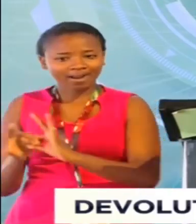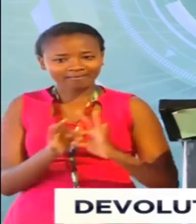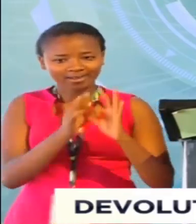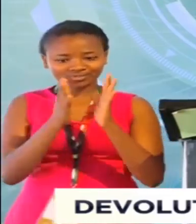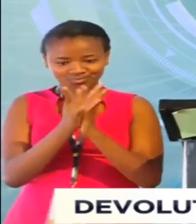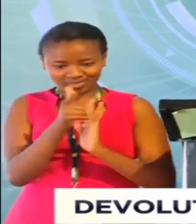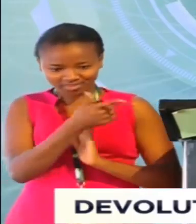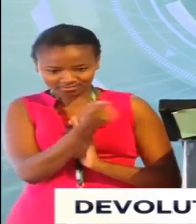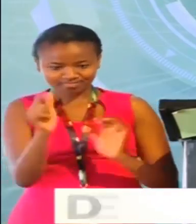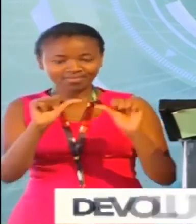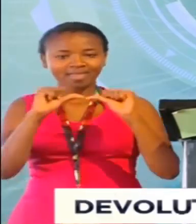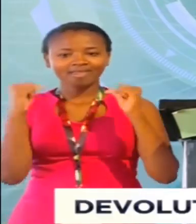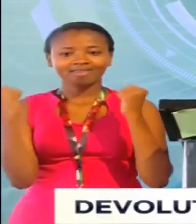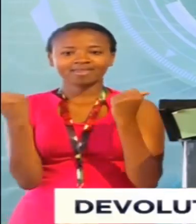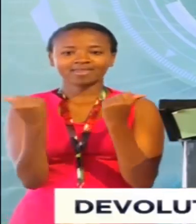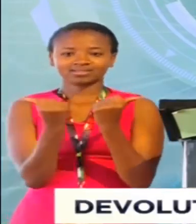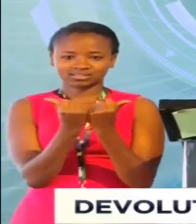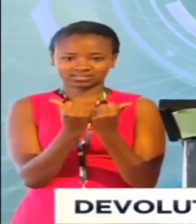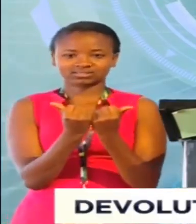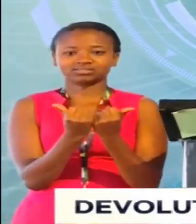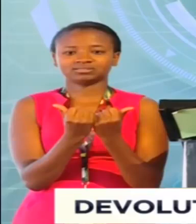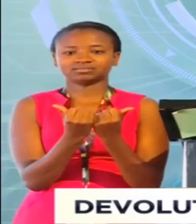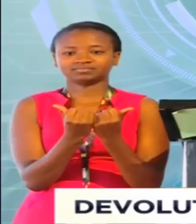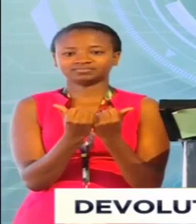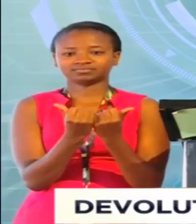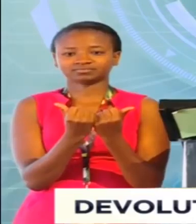they discharge their respective mandates.